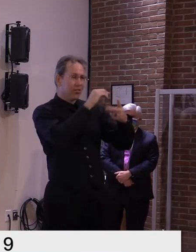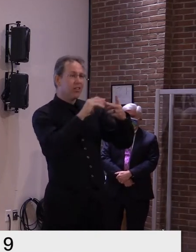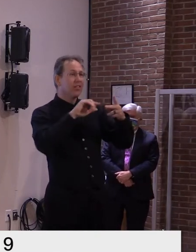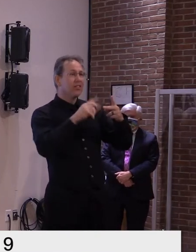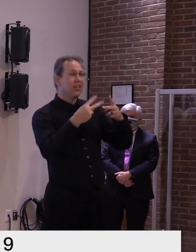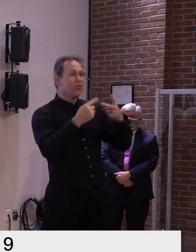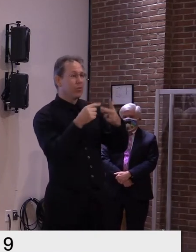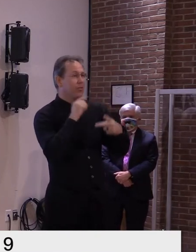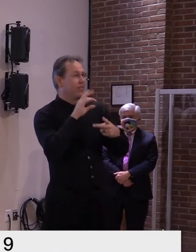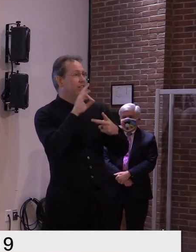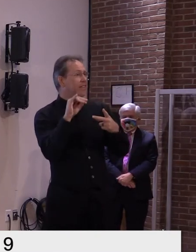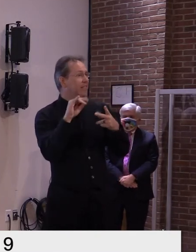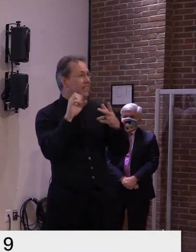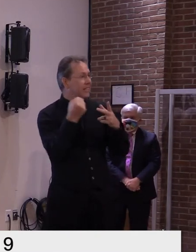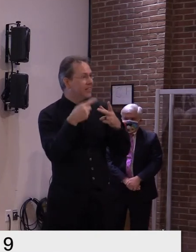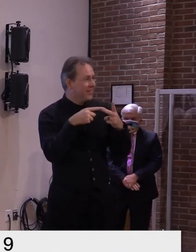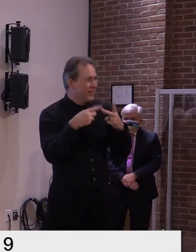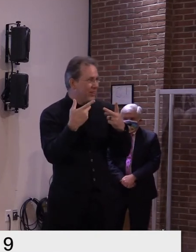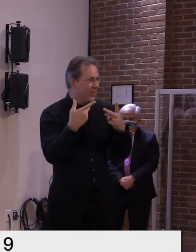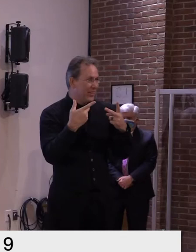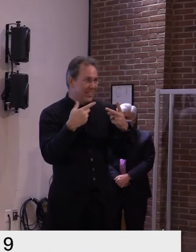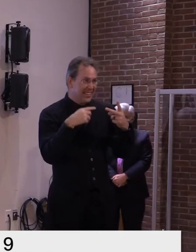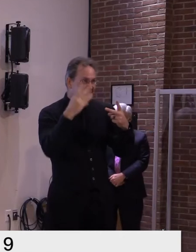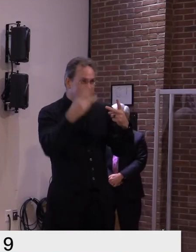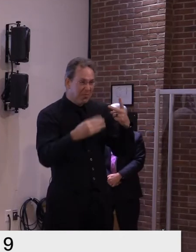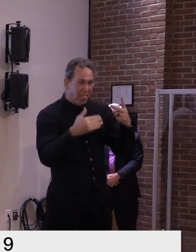like 6 months away. It's